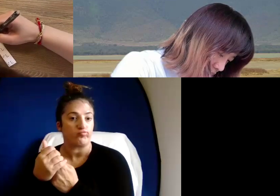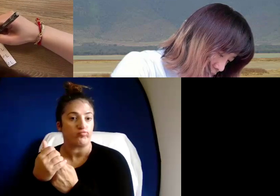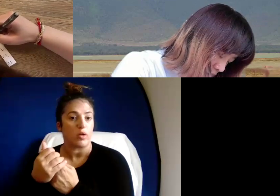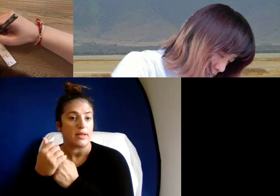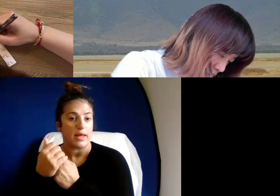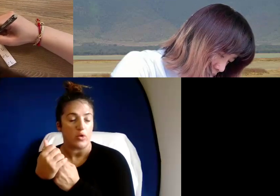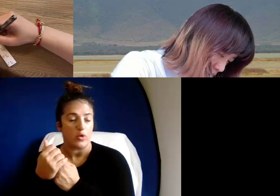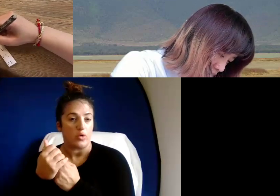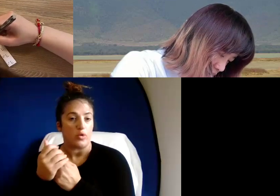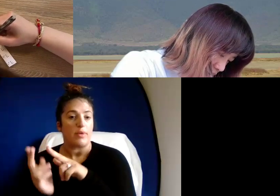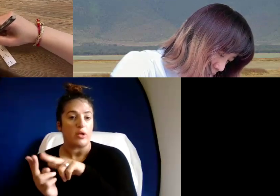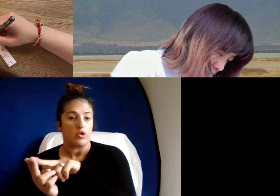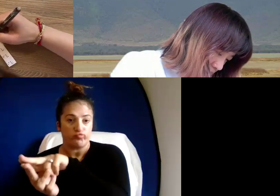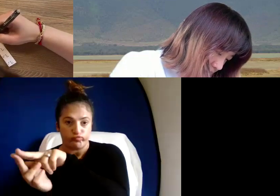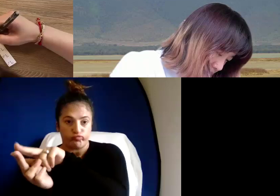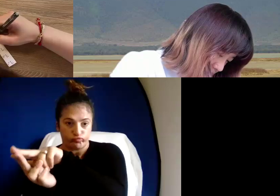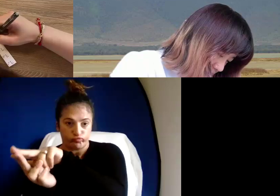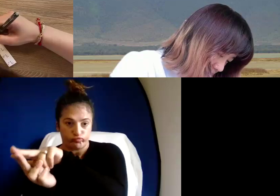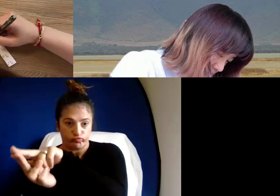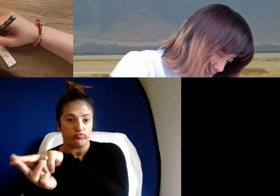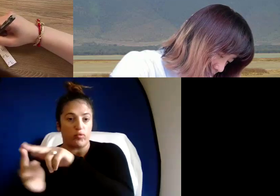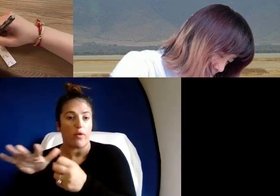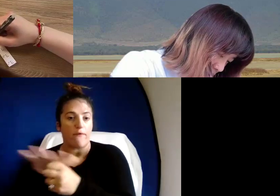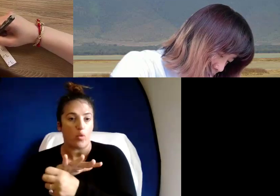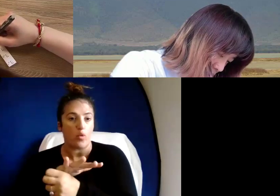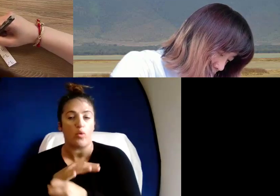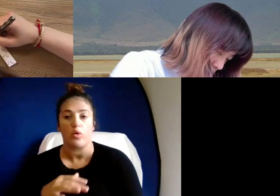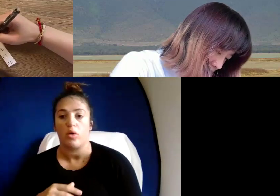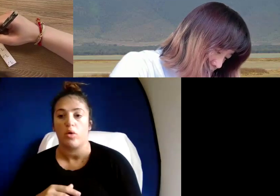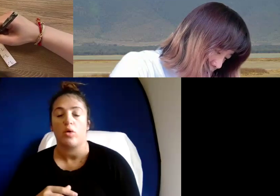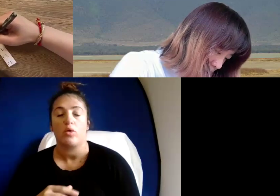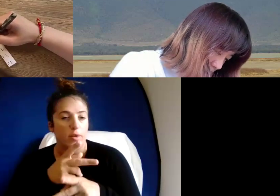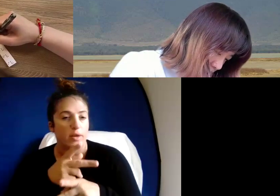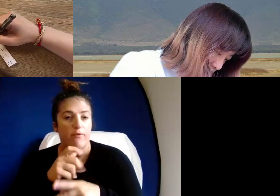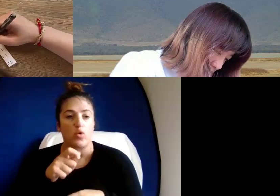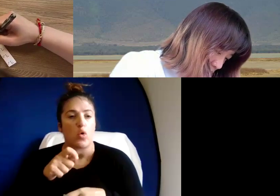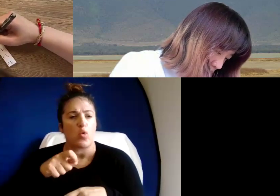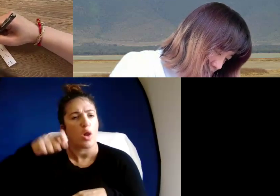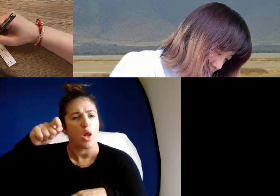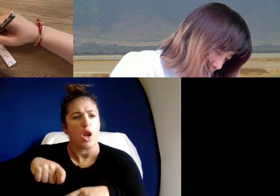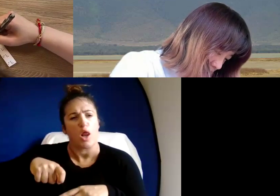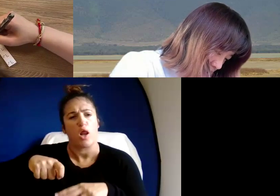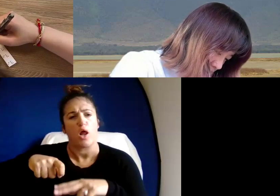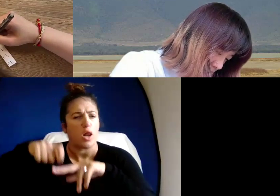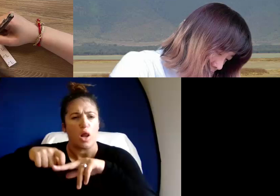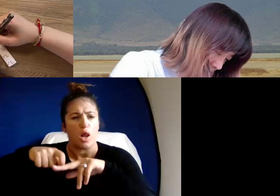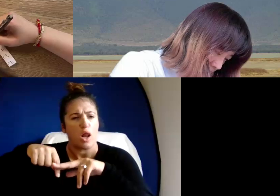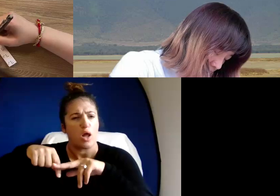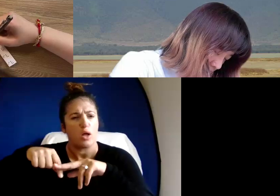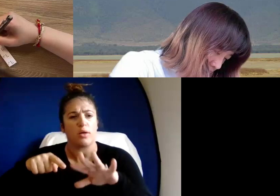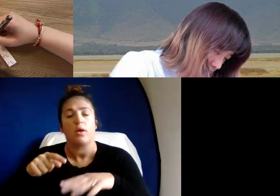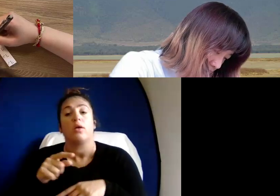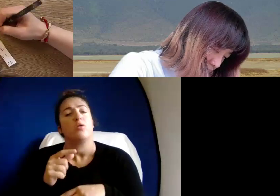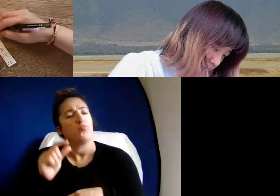So be careful, don't poke too hard, but you want to make a